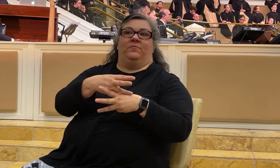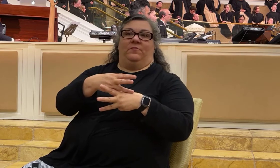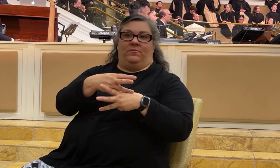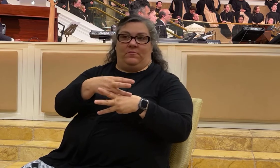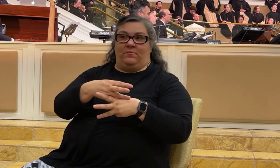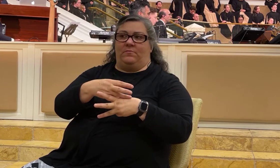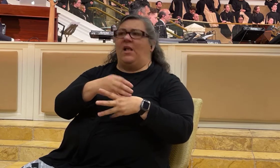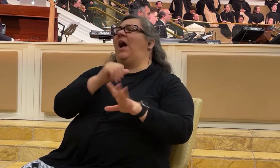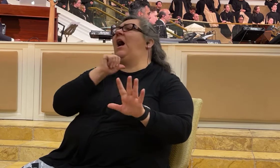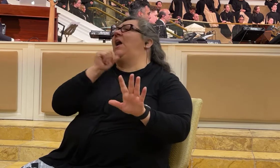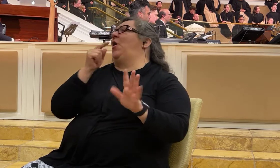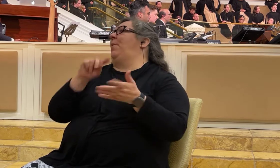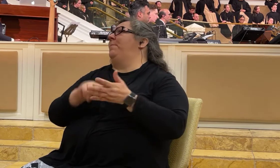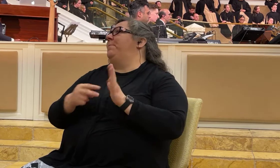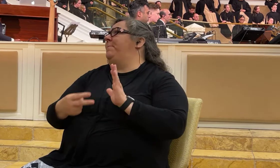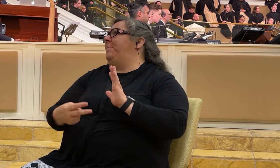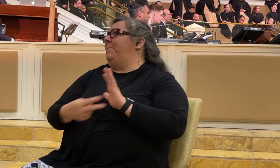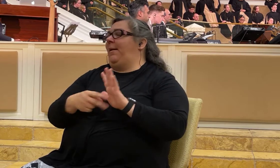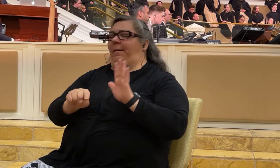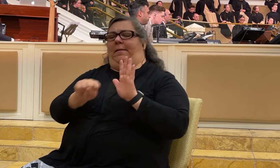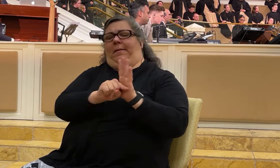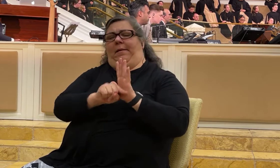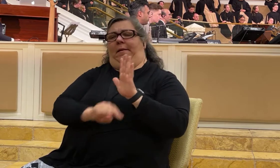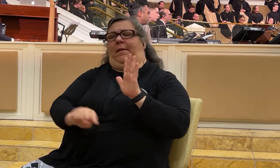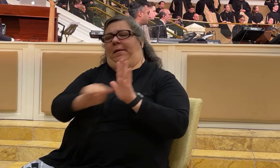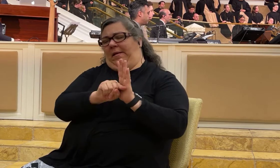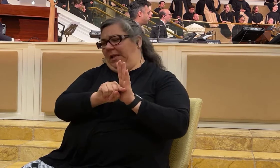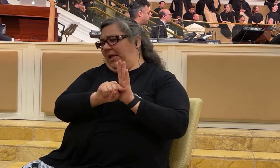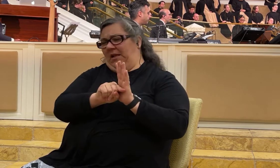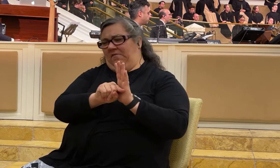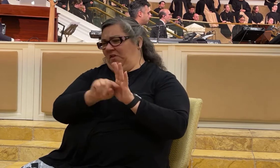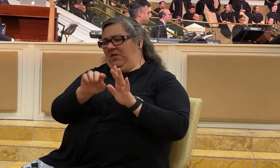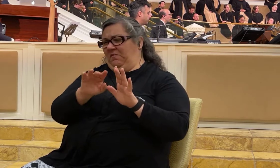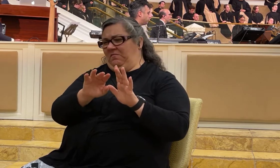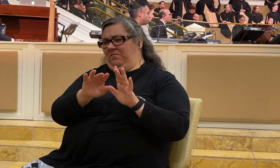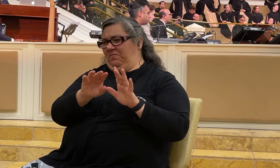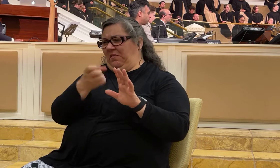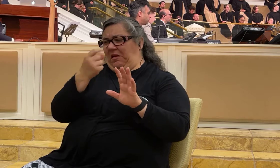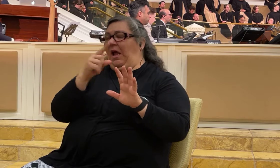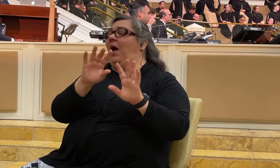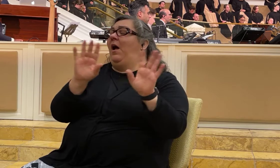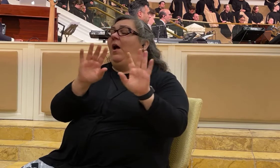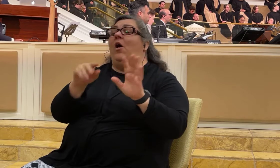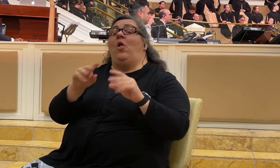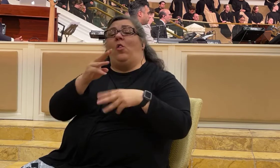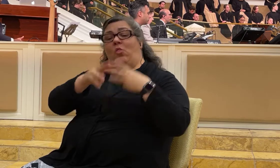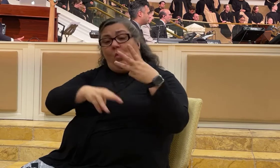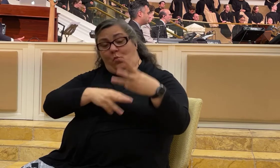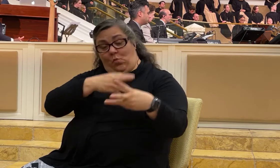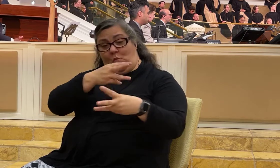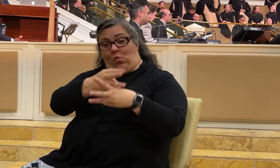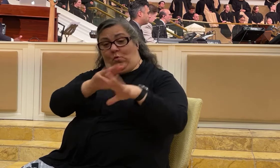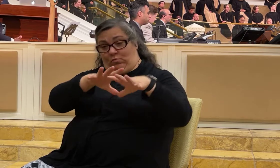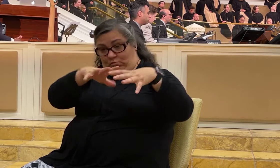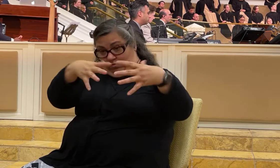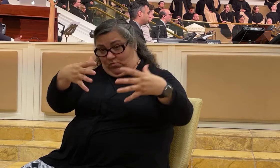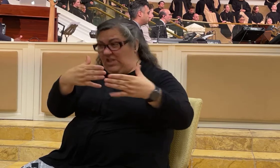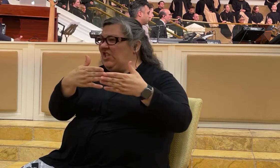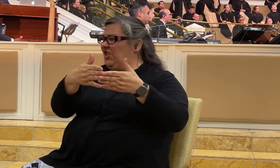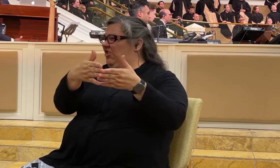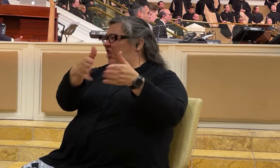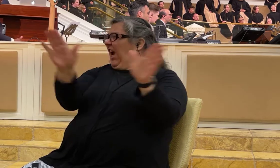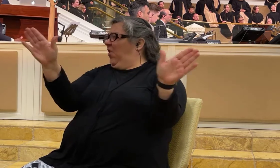that, I don't mean it in just its negative, most negative sense, but to the world in a